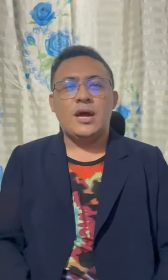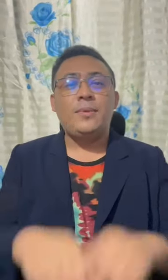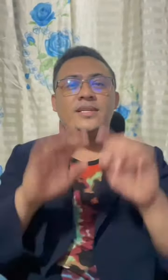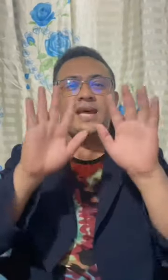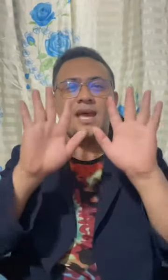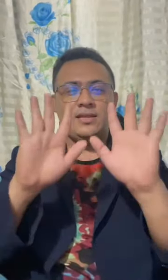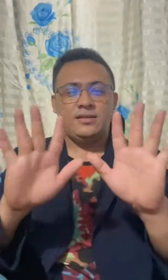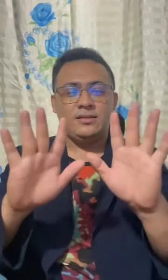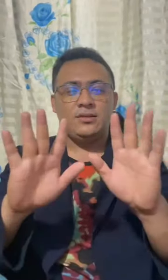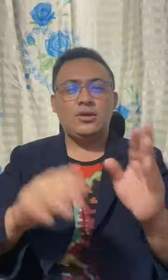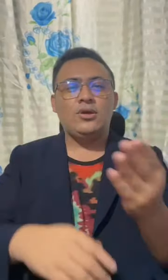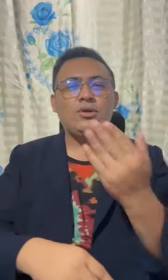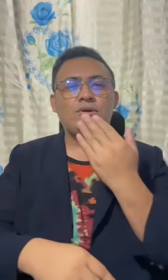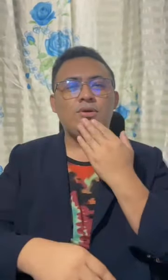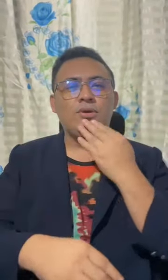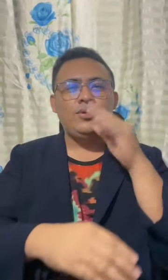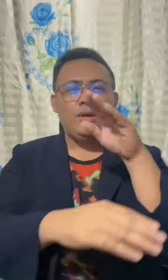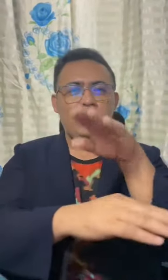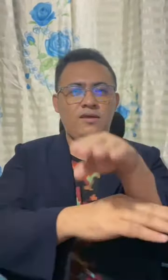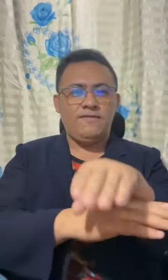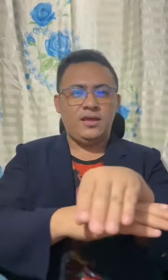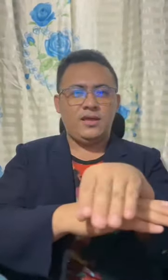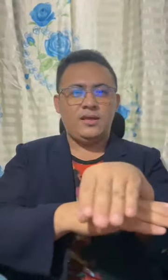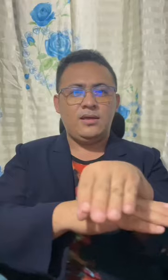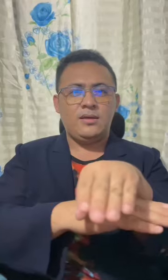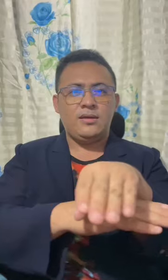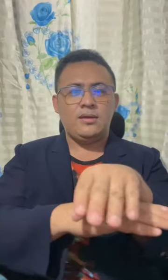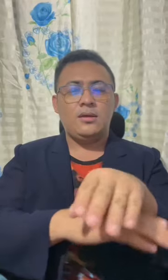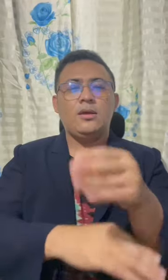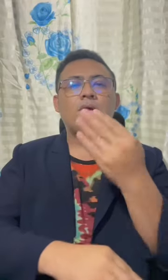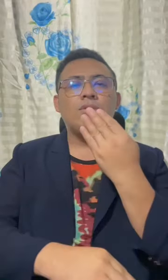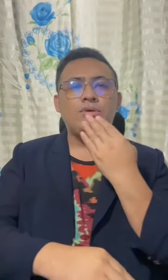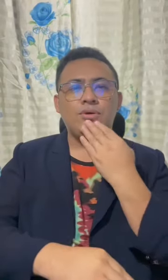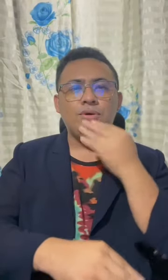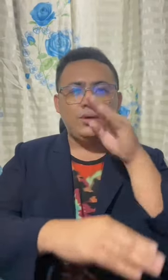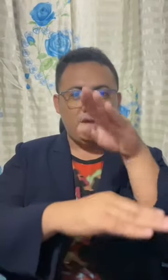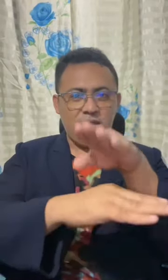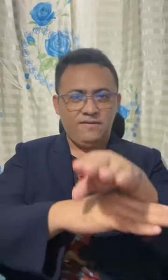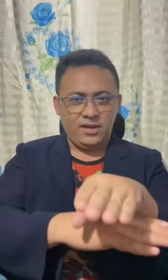Number 10, good evening. Good evening.